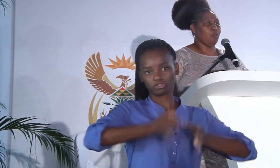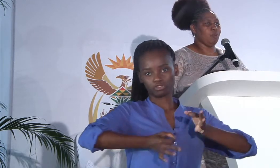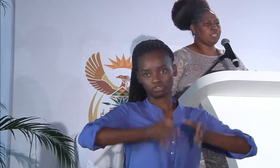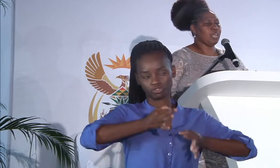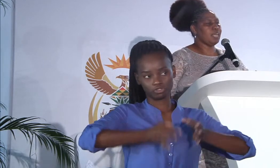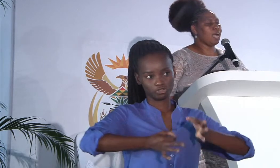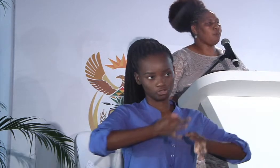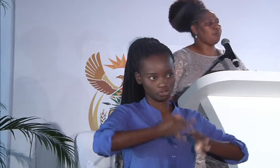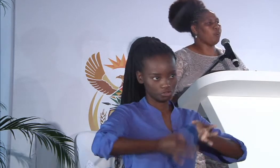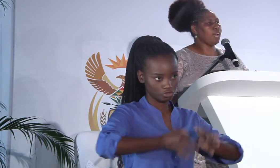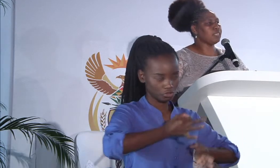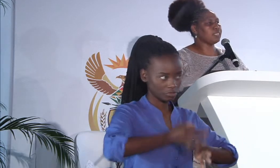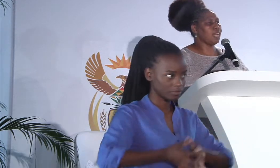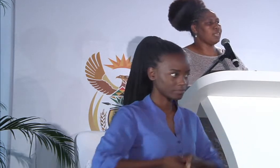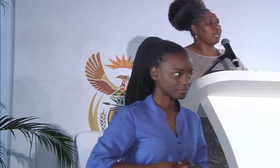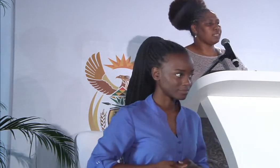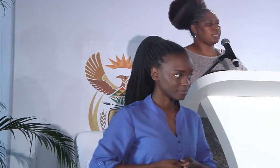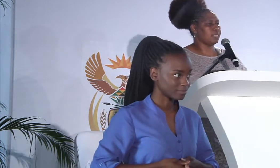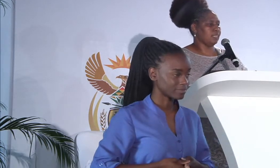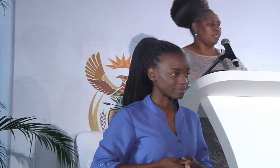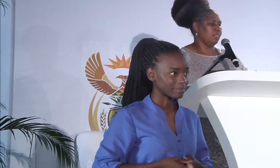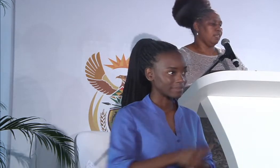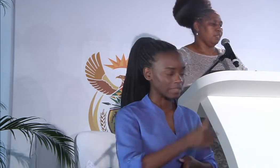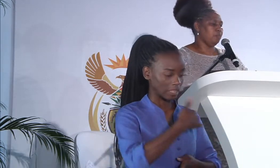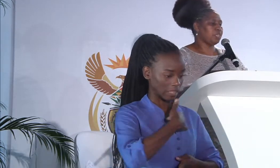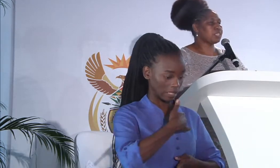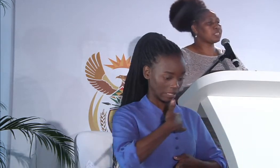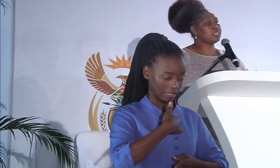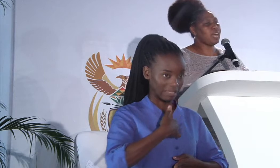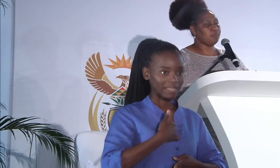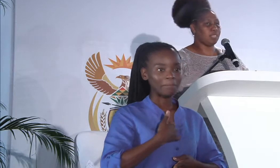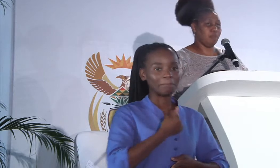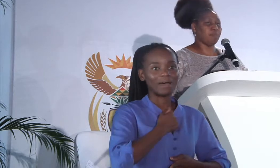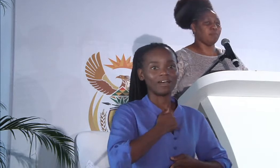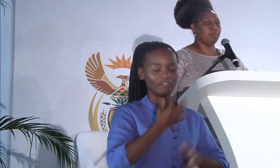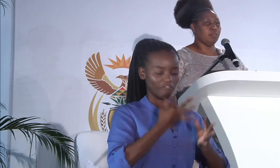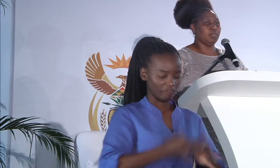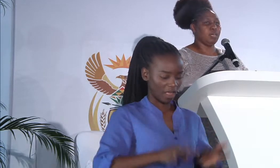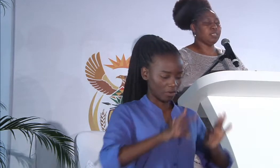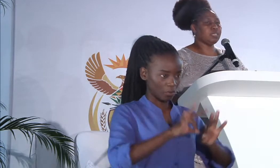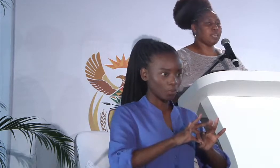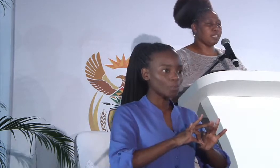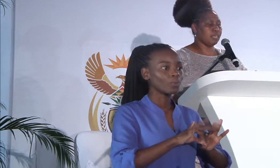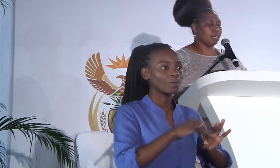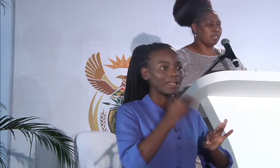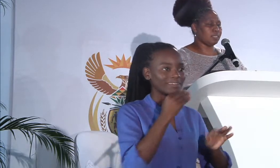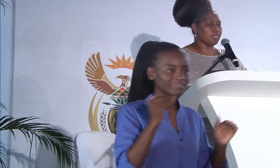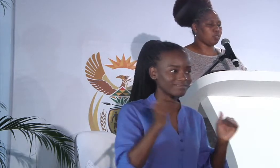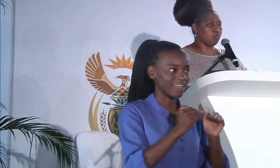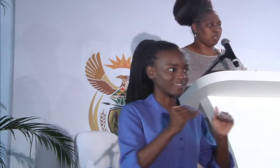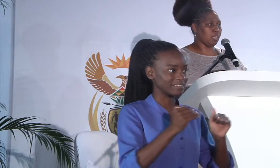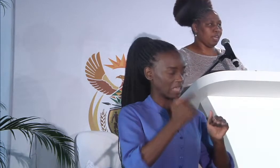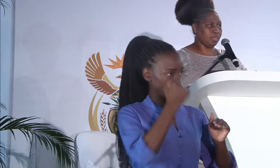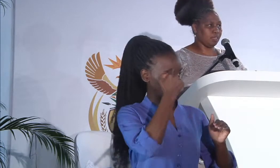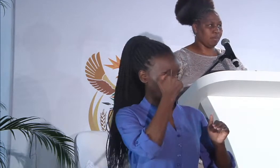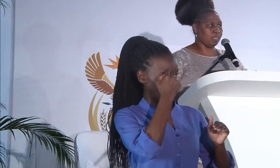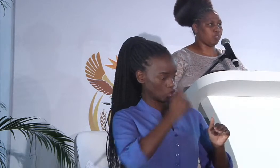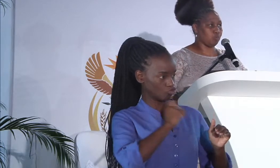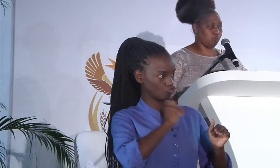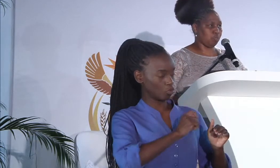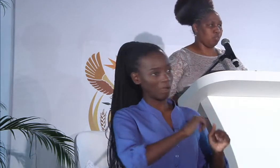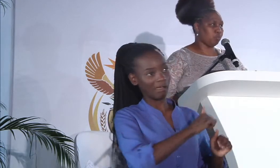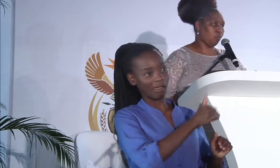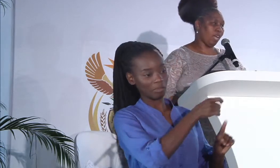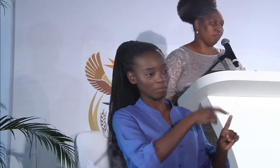We take our moral standards, prescribe them, and think it's the truth and nothing but the